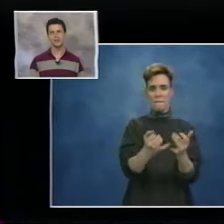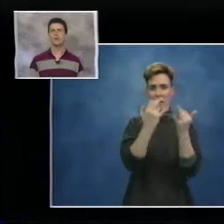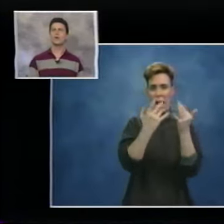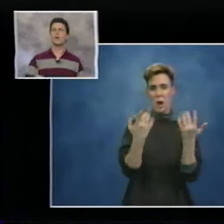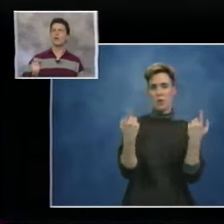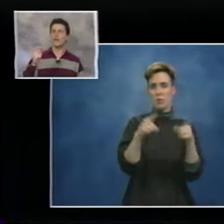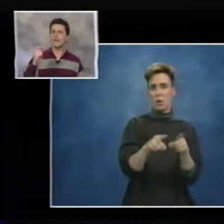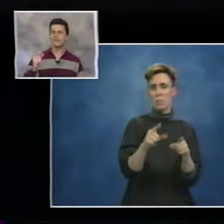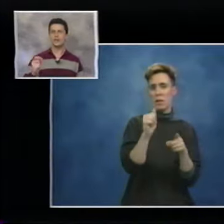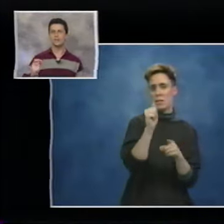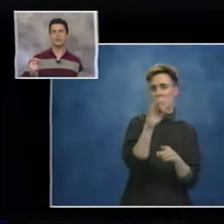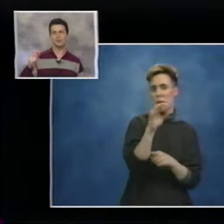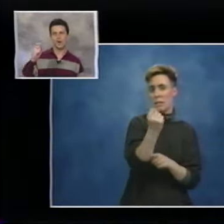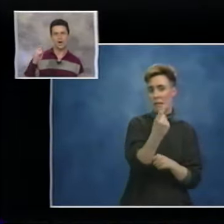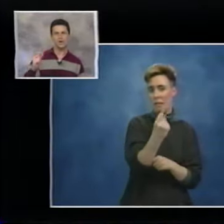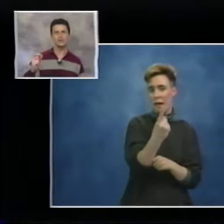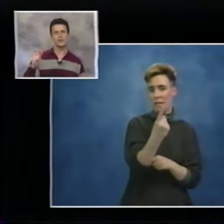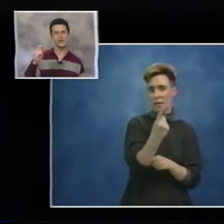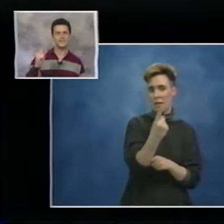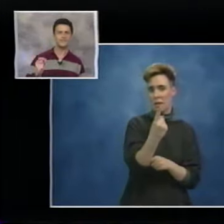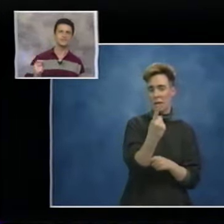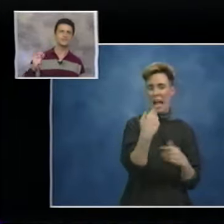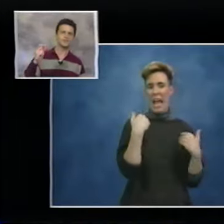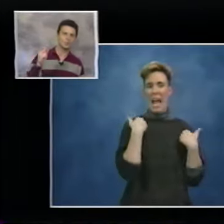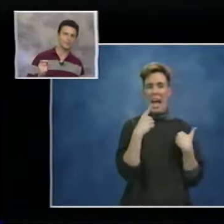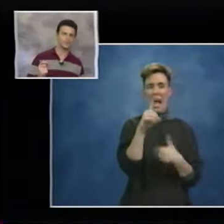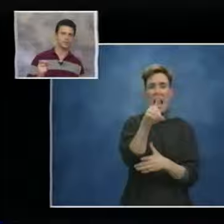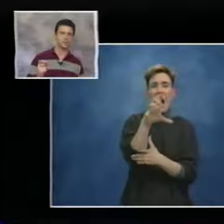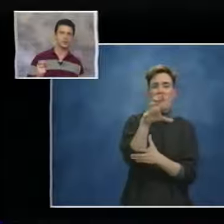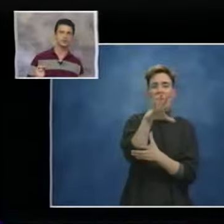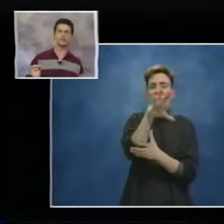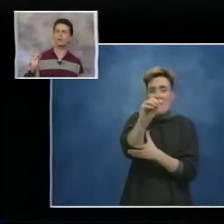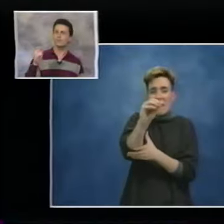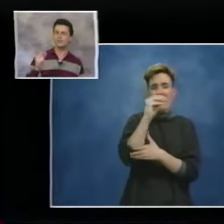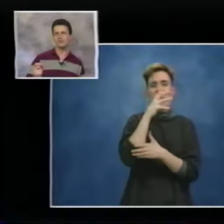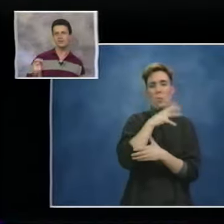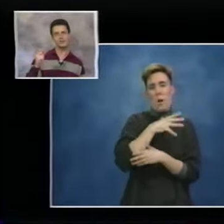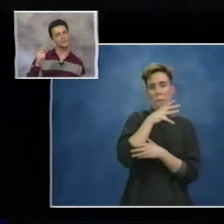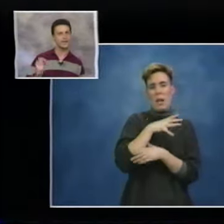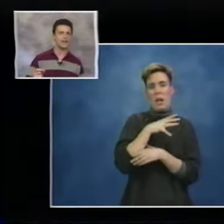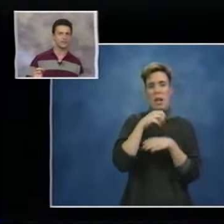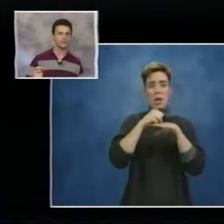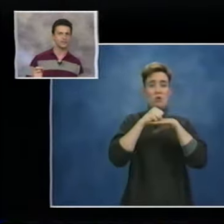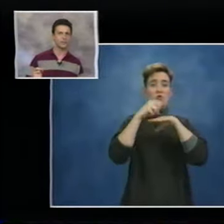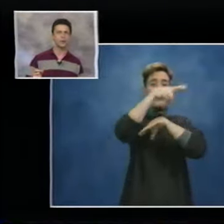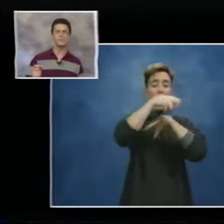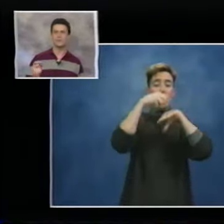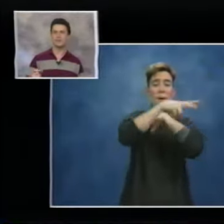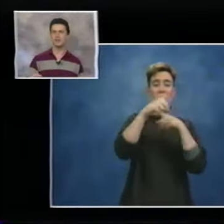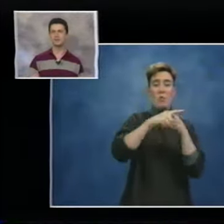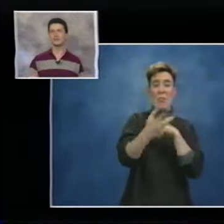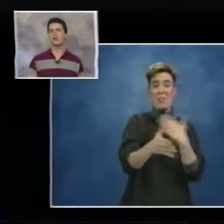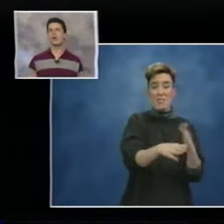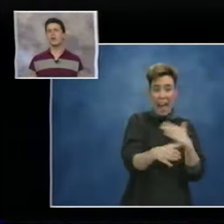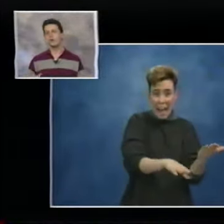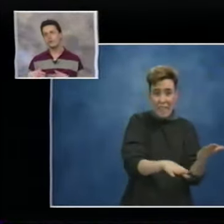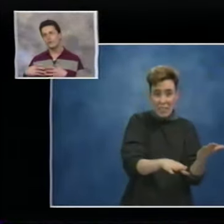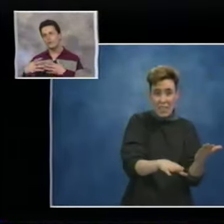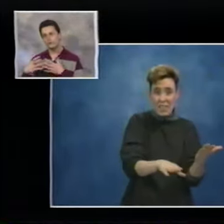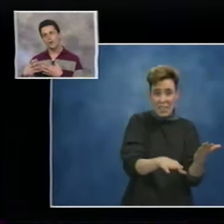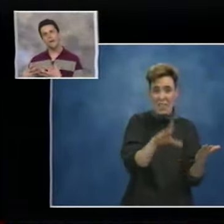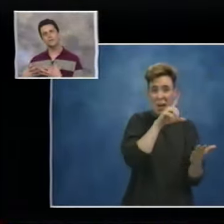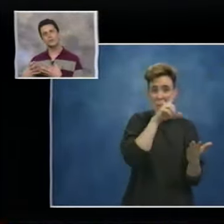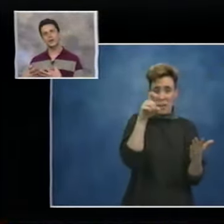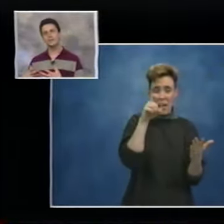1911 ended up with 150 women jumping to their deaths because